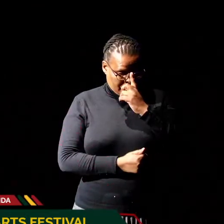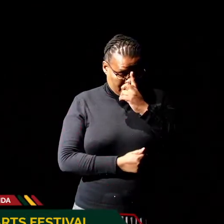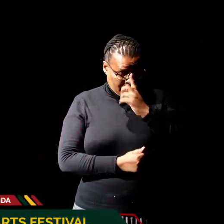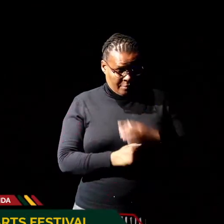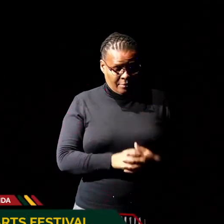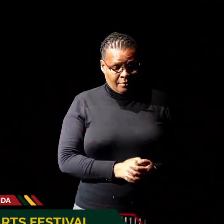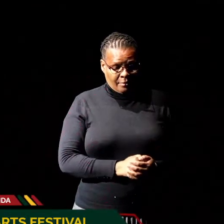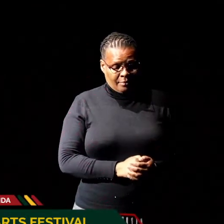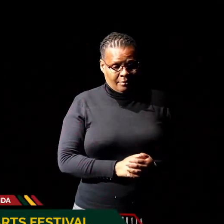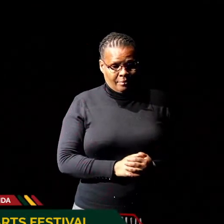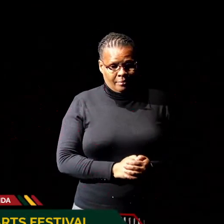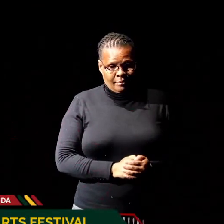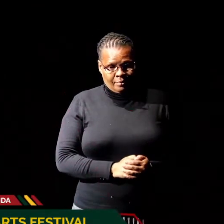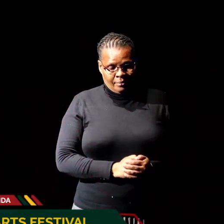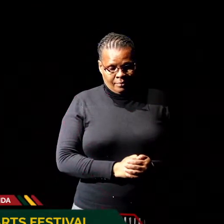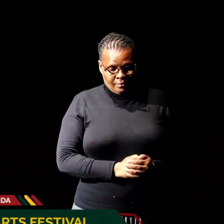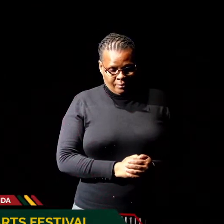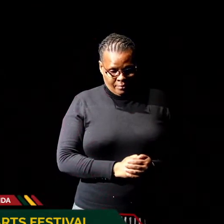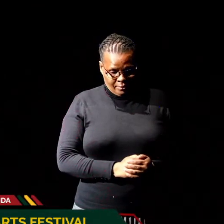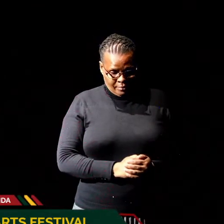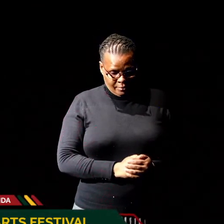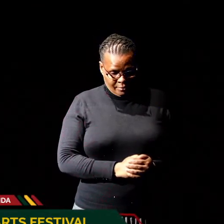Program Director,